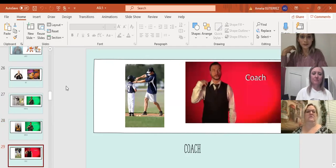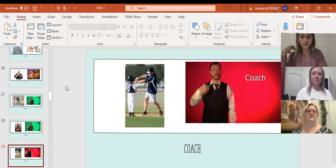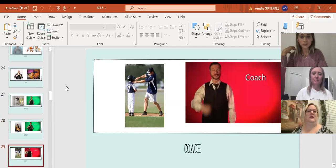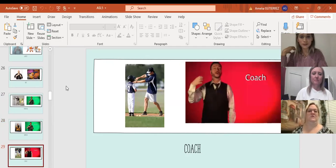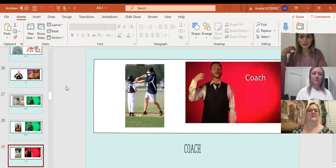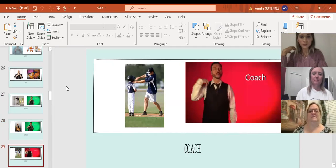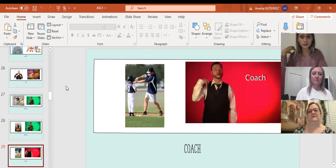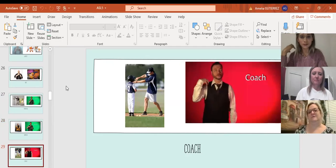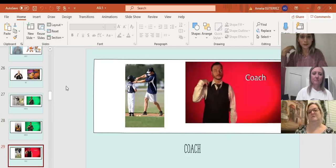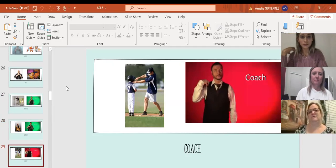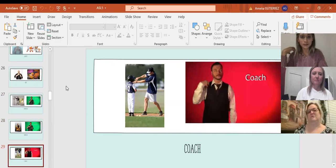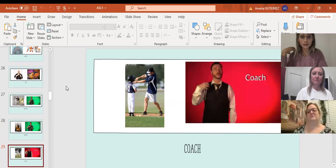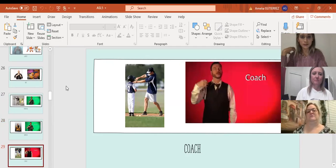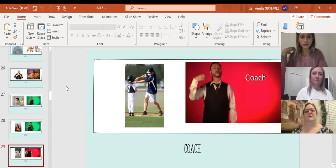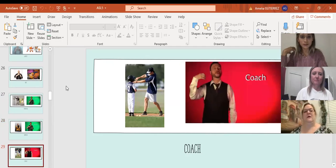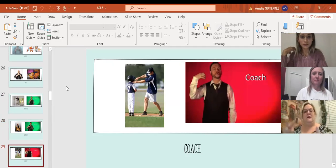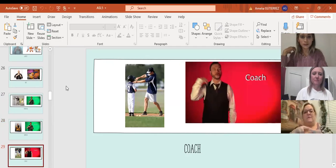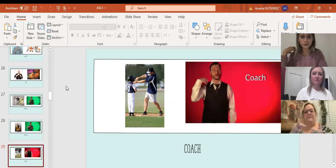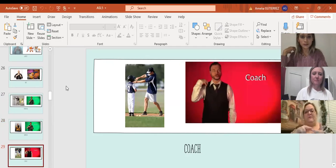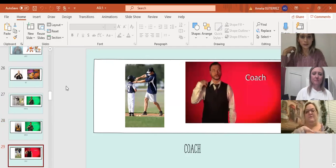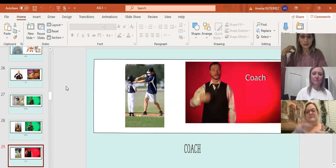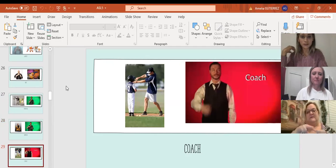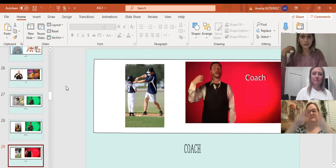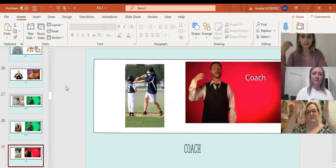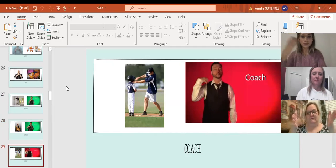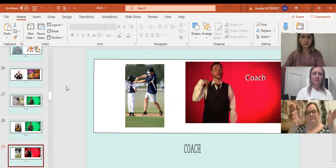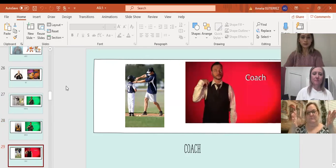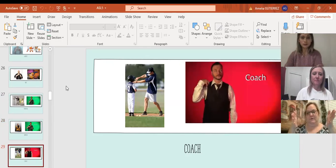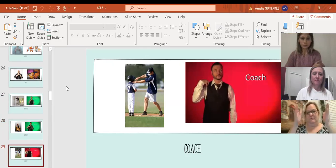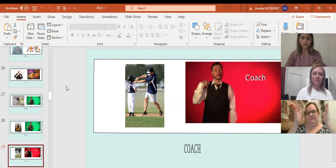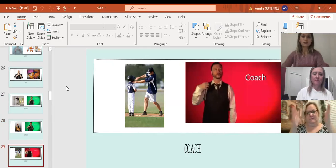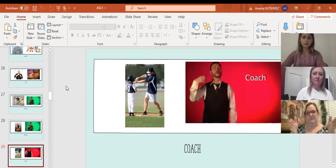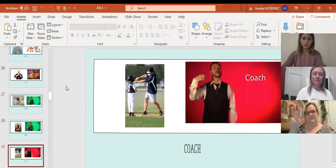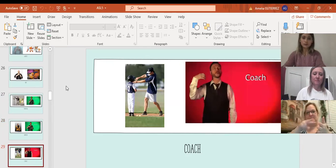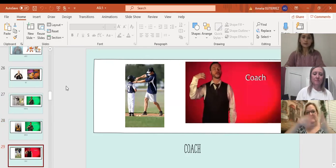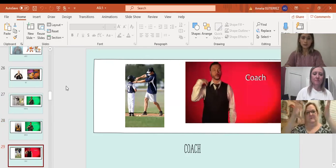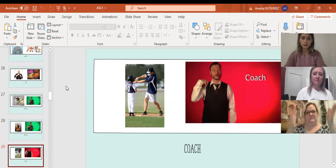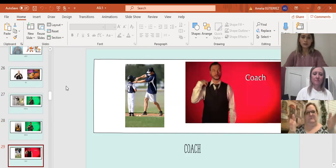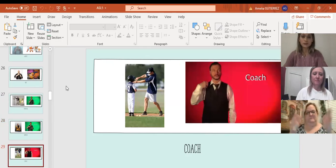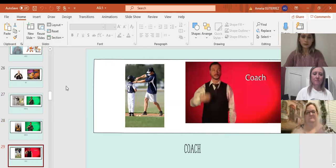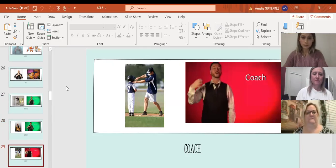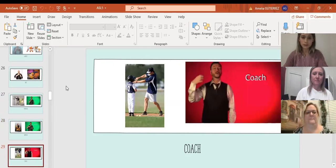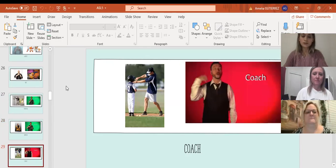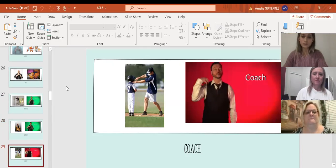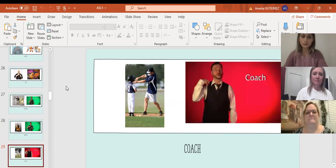dancer, if you're saying I'm watching Dancing with the Stars and my favorite dancer, you would put the person,